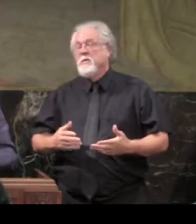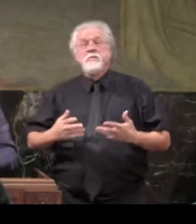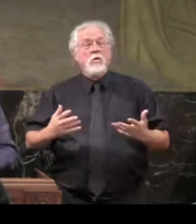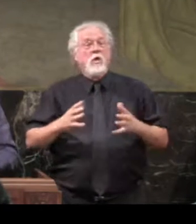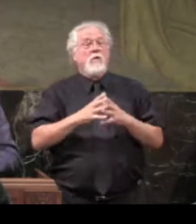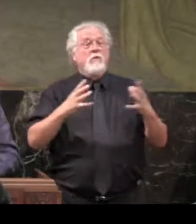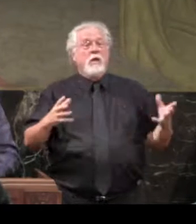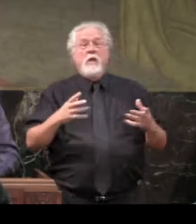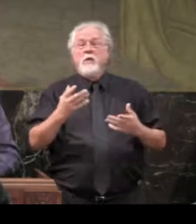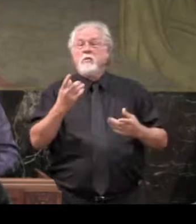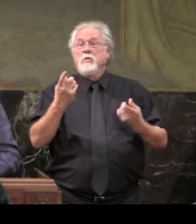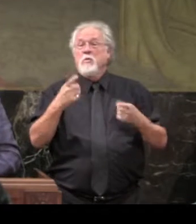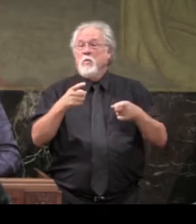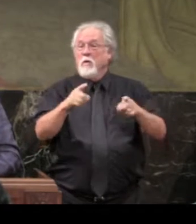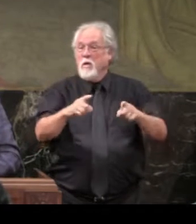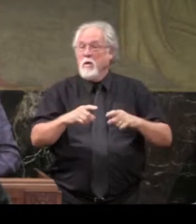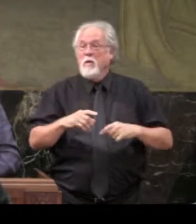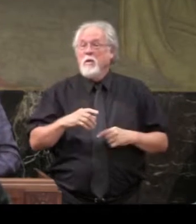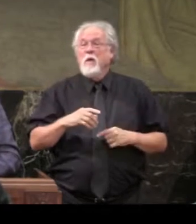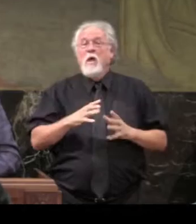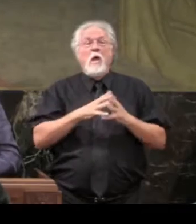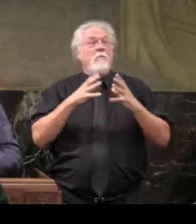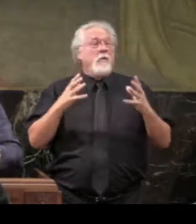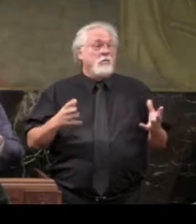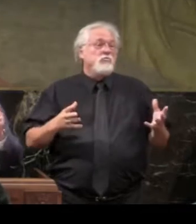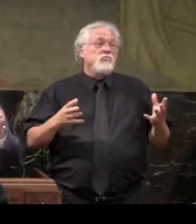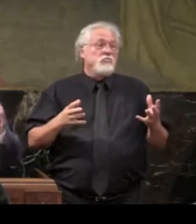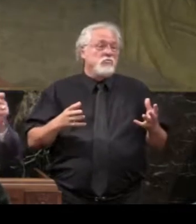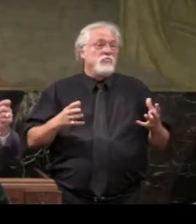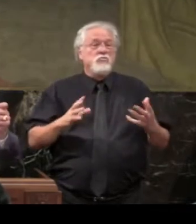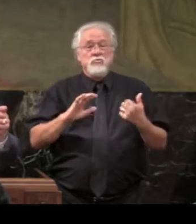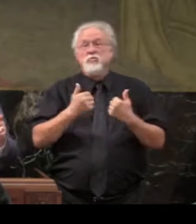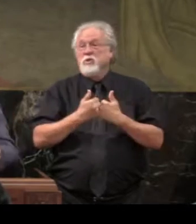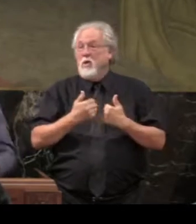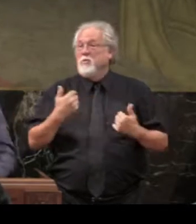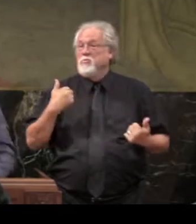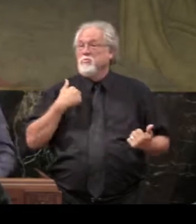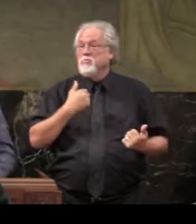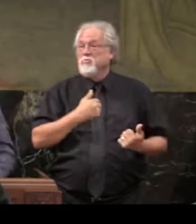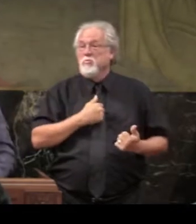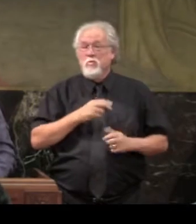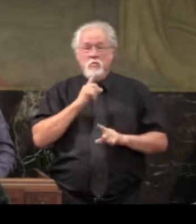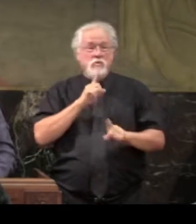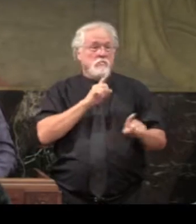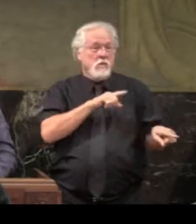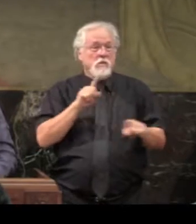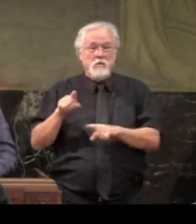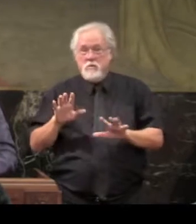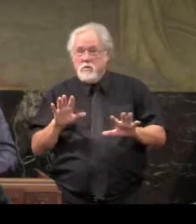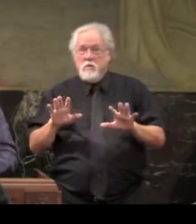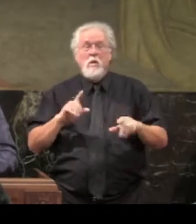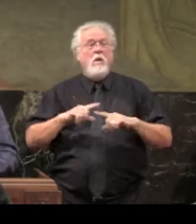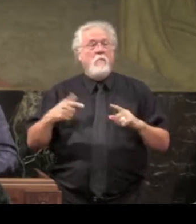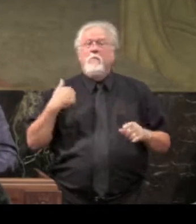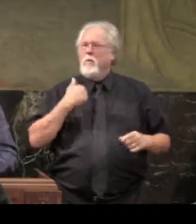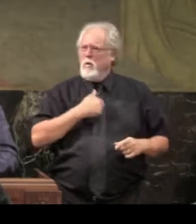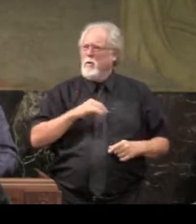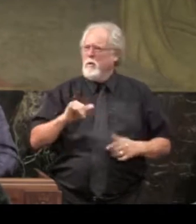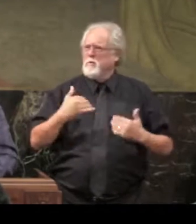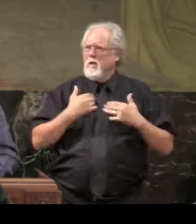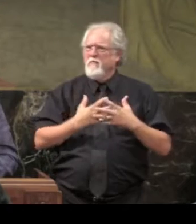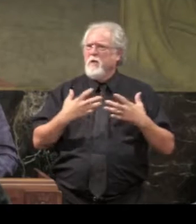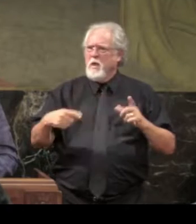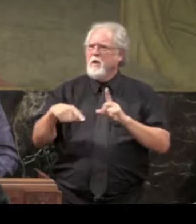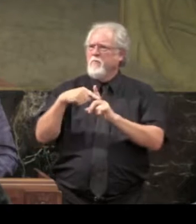got an awful lot going on, much of it challenges that we're responding to, but we also have a lot of